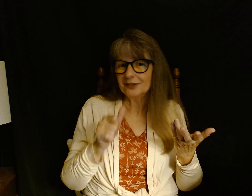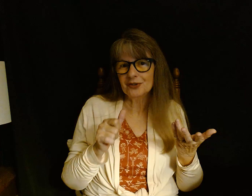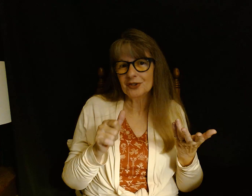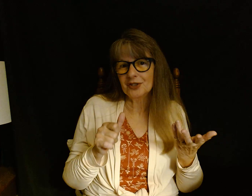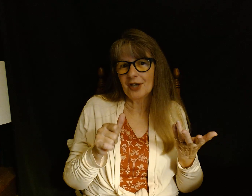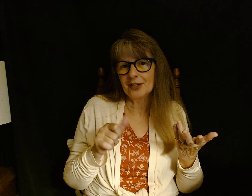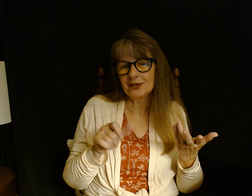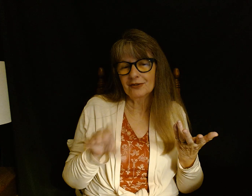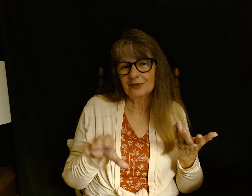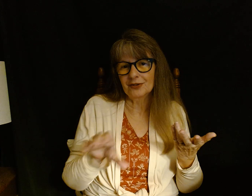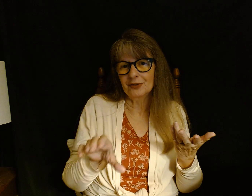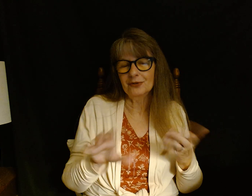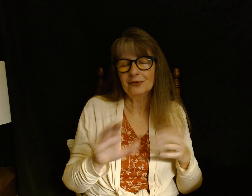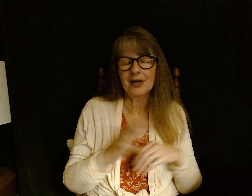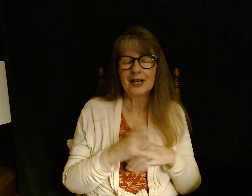should not do,